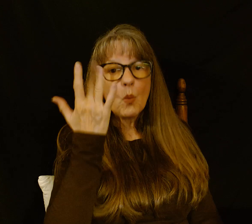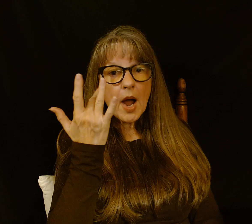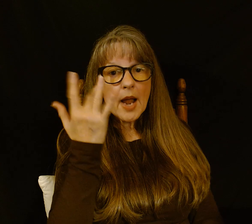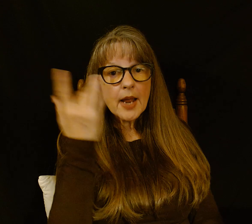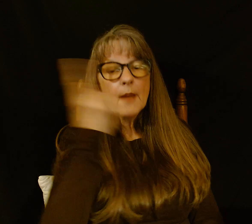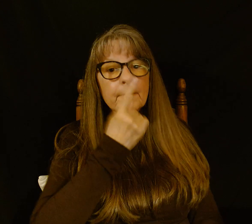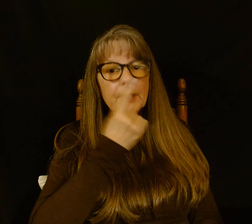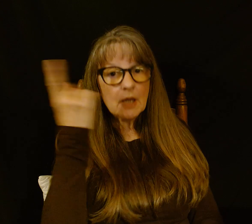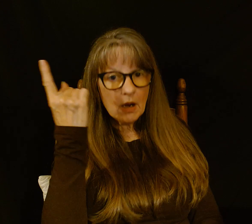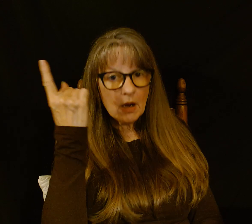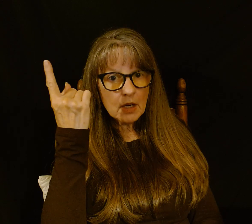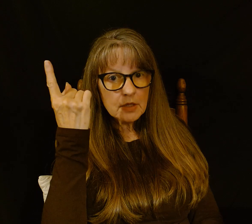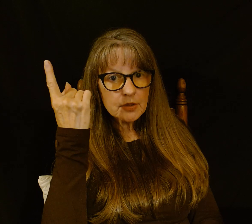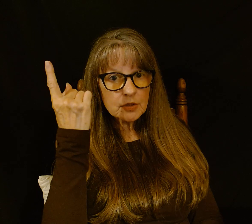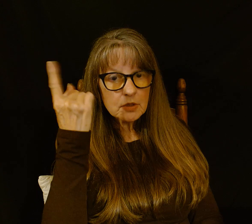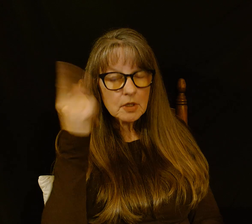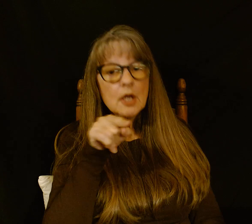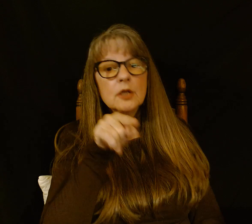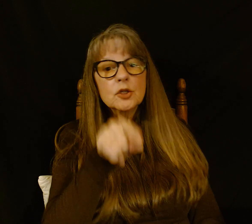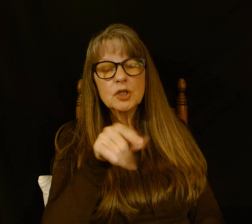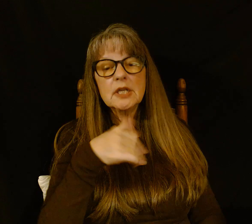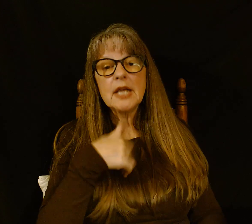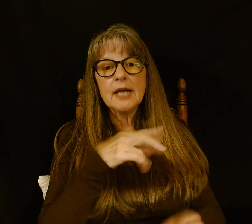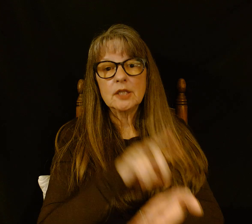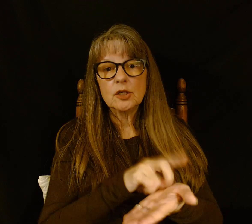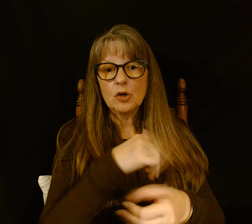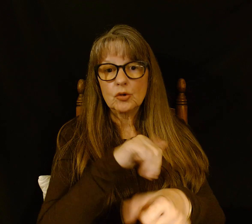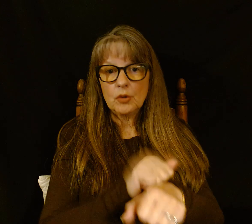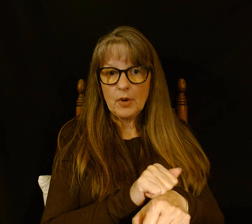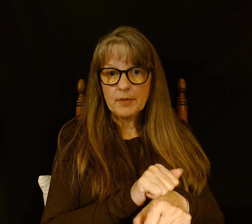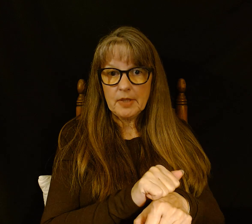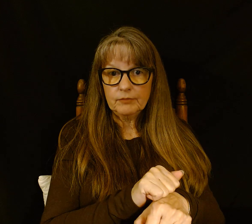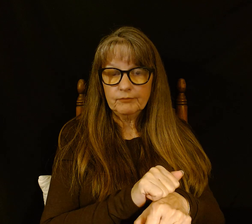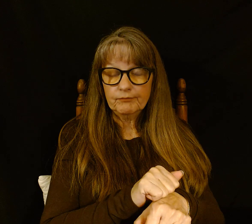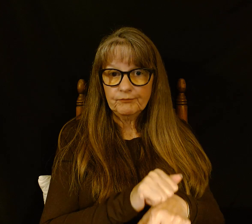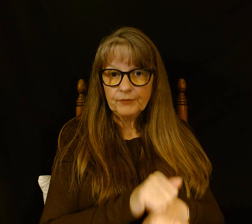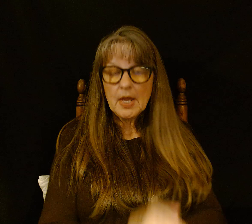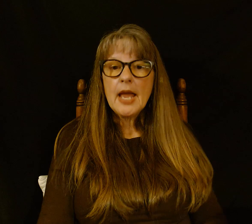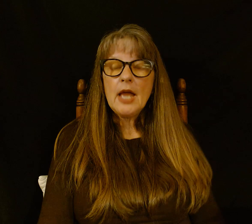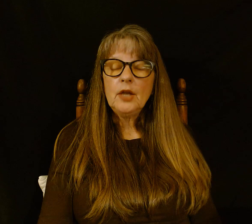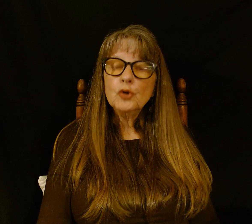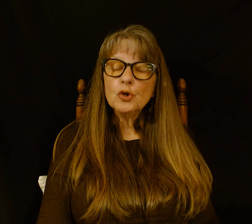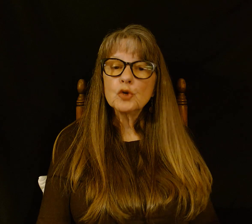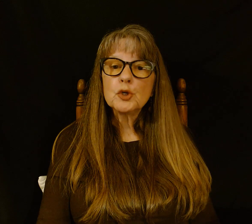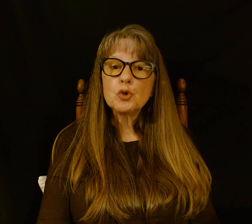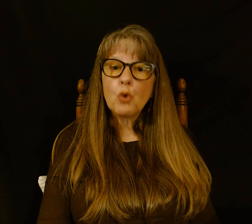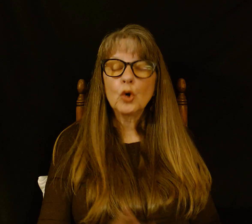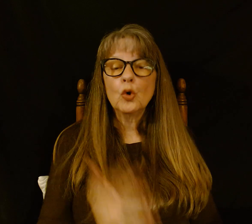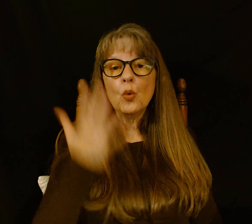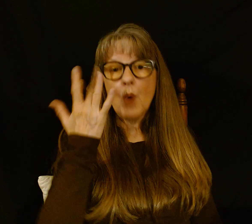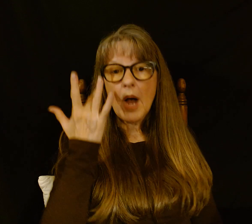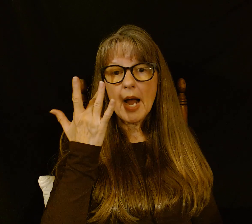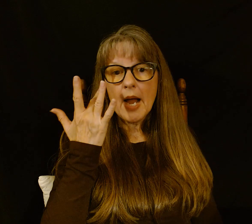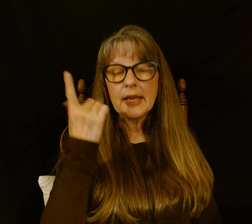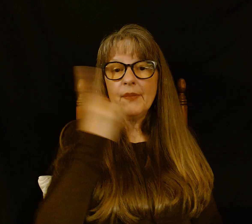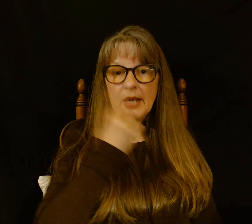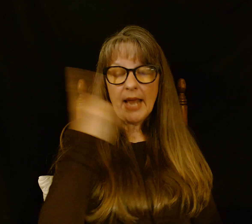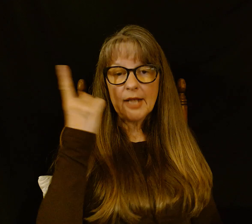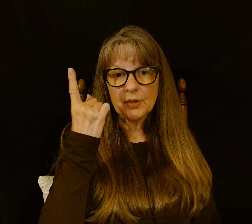Why? Because she has a doctor appointment. And you use a rhetorical why and then answer it